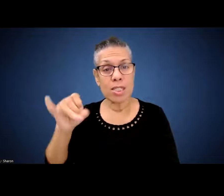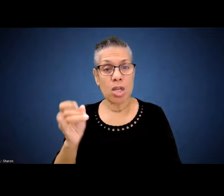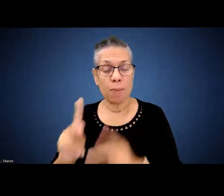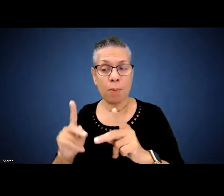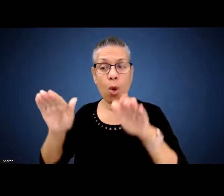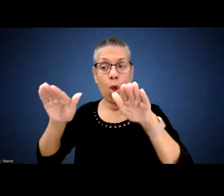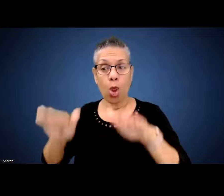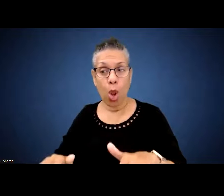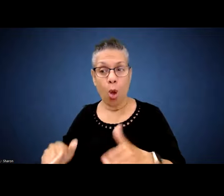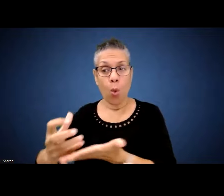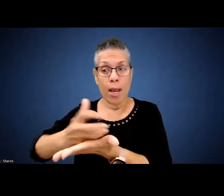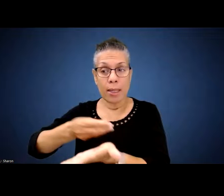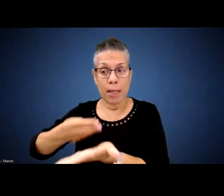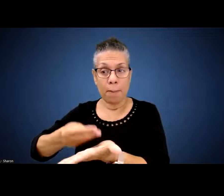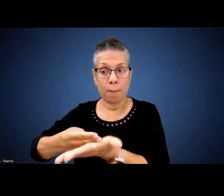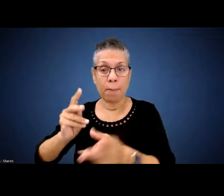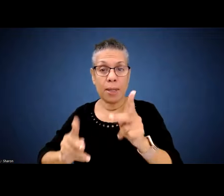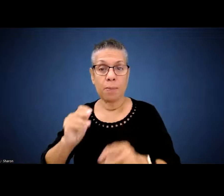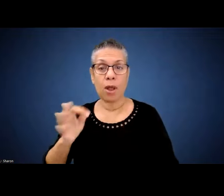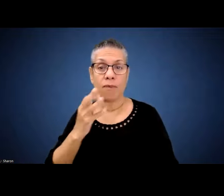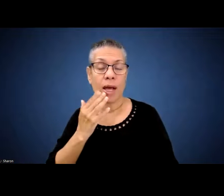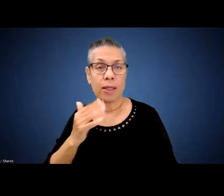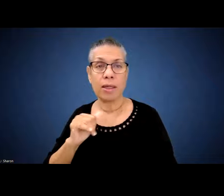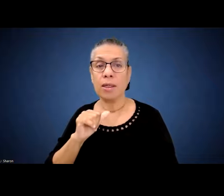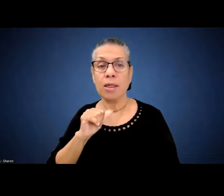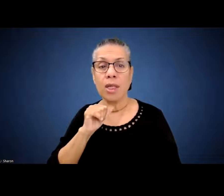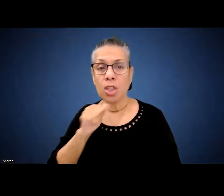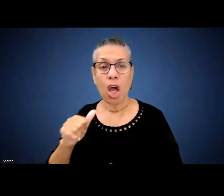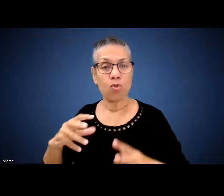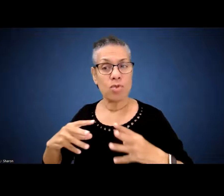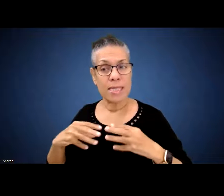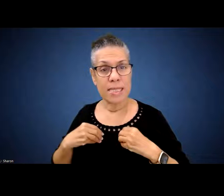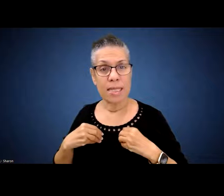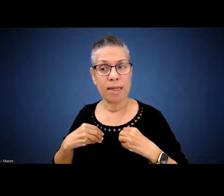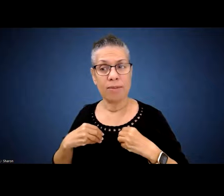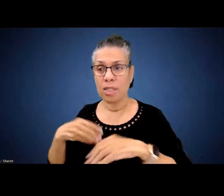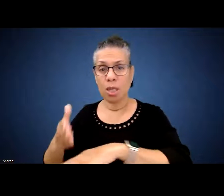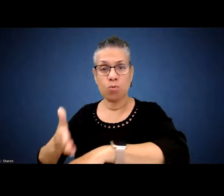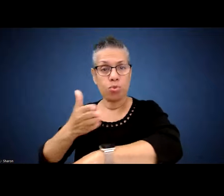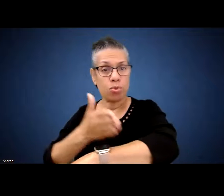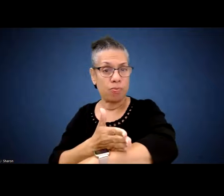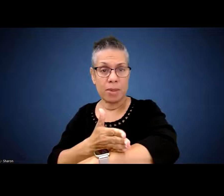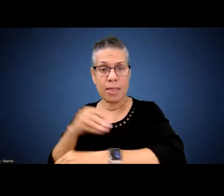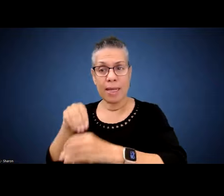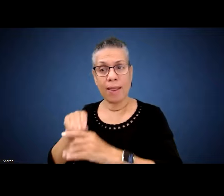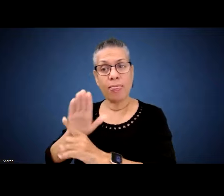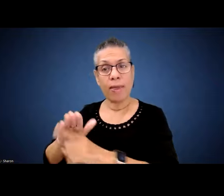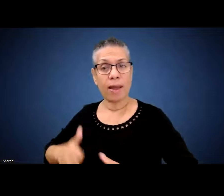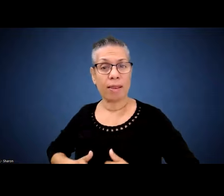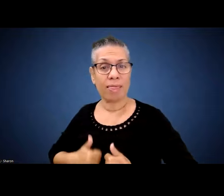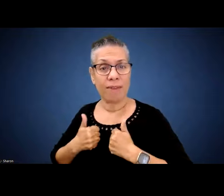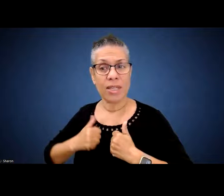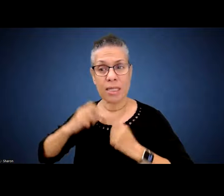people of color, have received a real improvement in their living